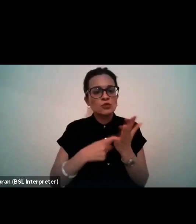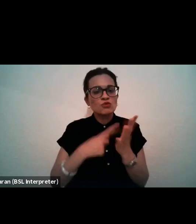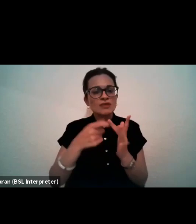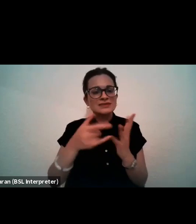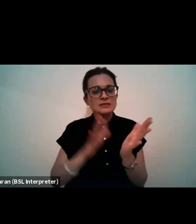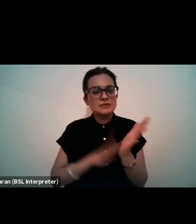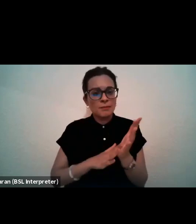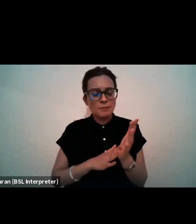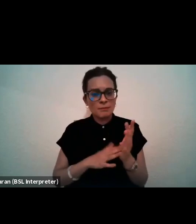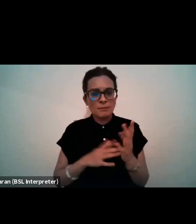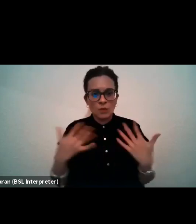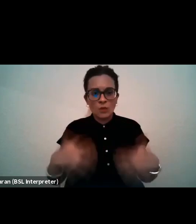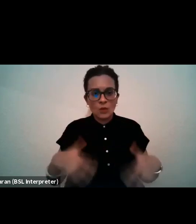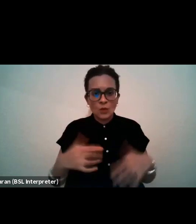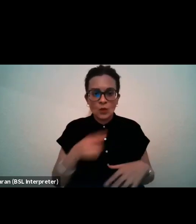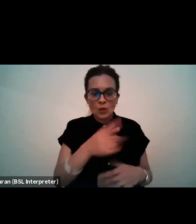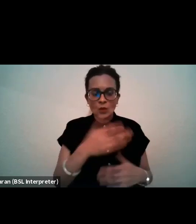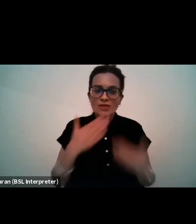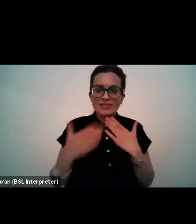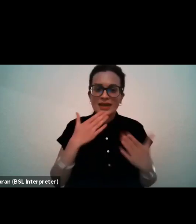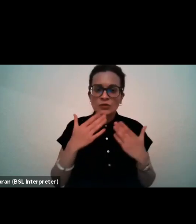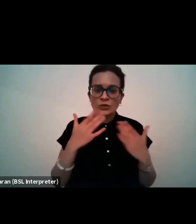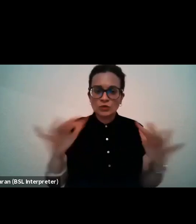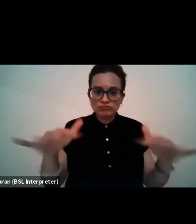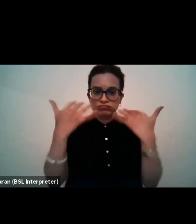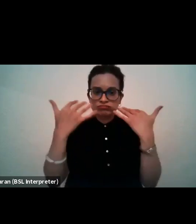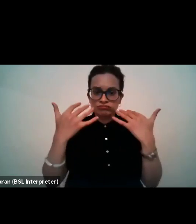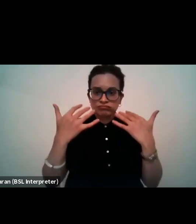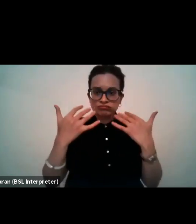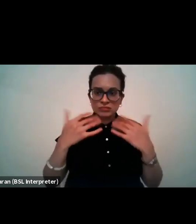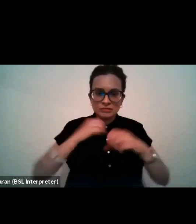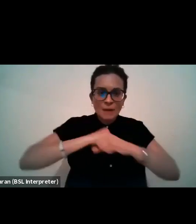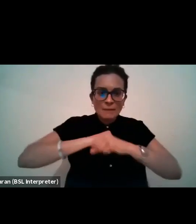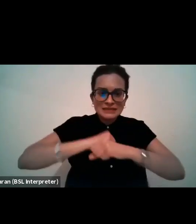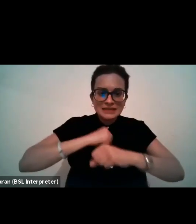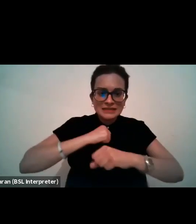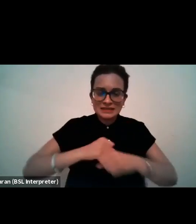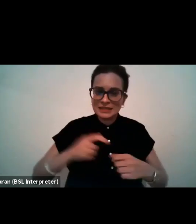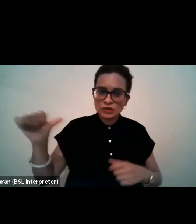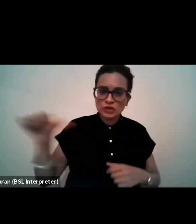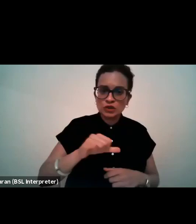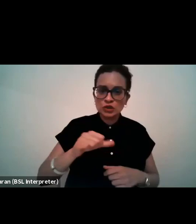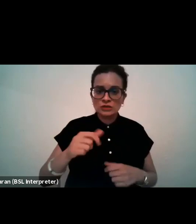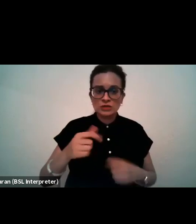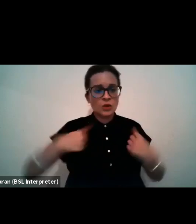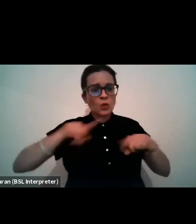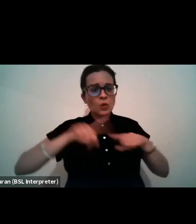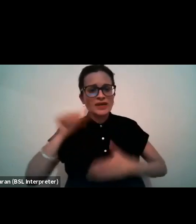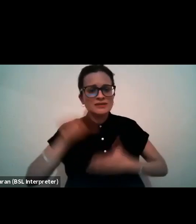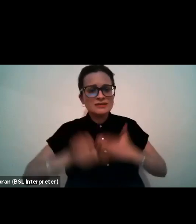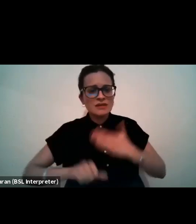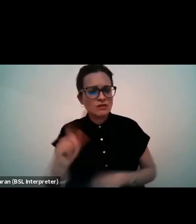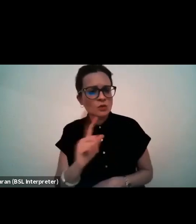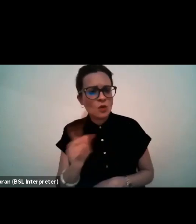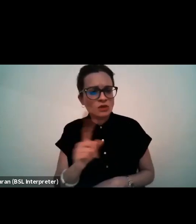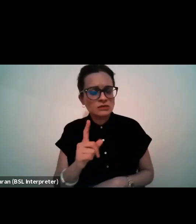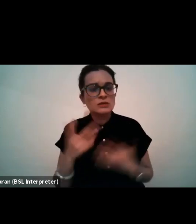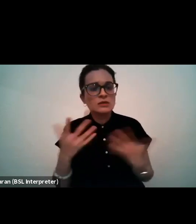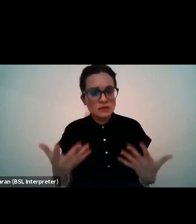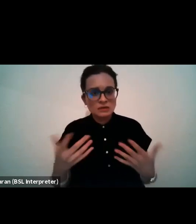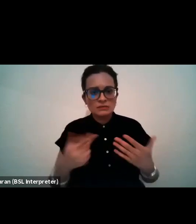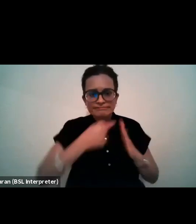ensuring that it gets the publicity it deserves. I think it's really, really important that we started out and outlined